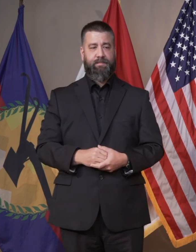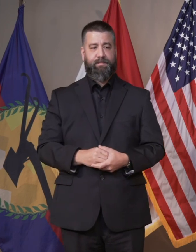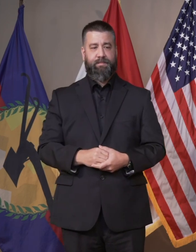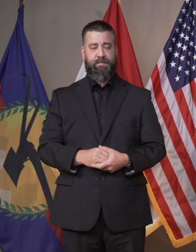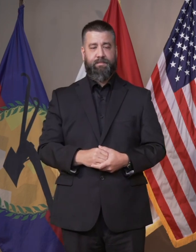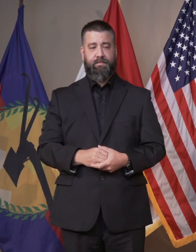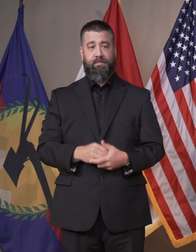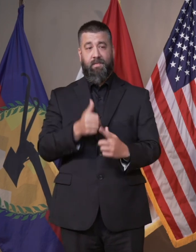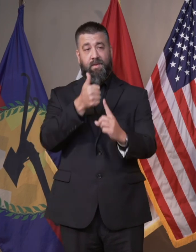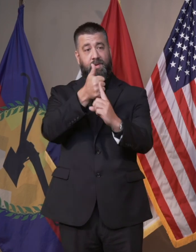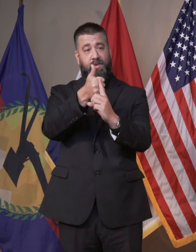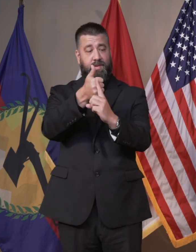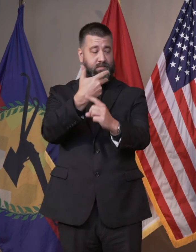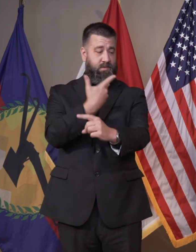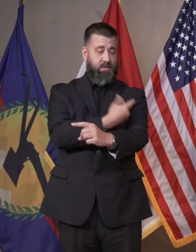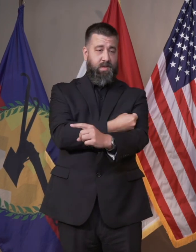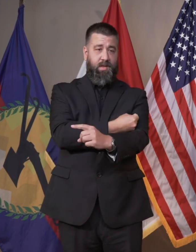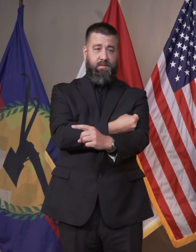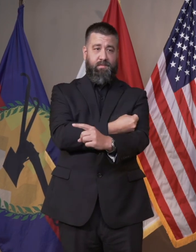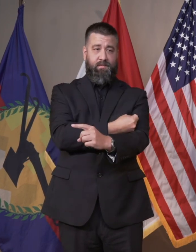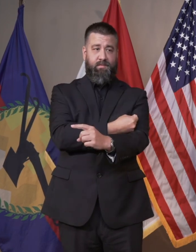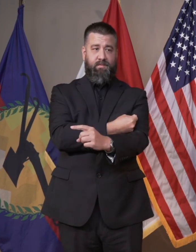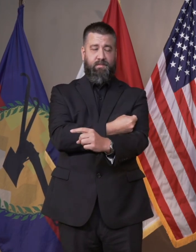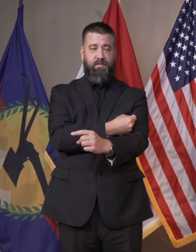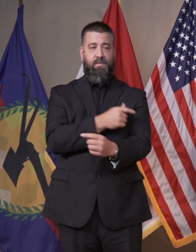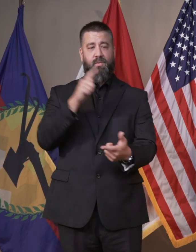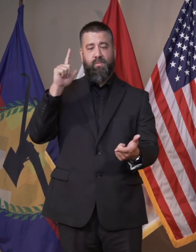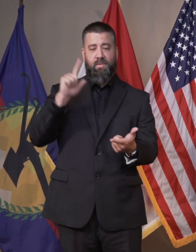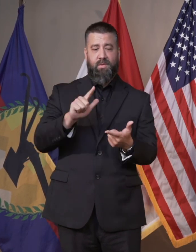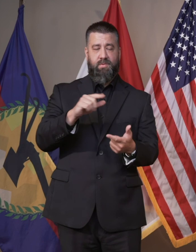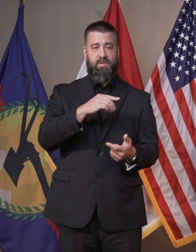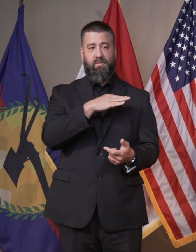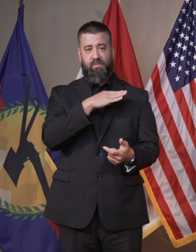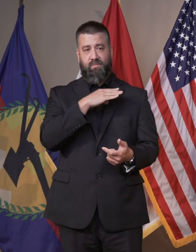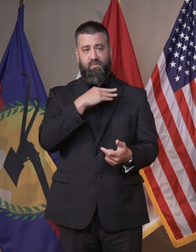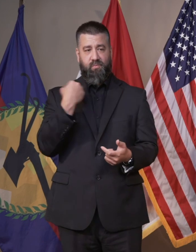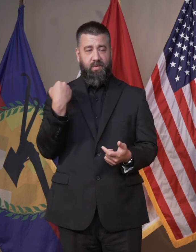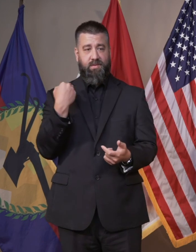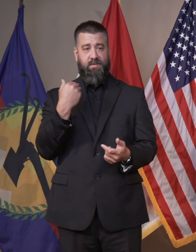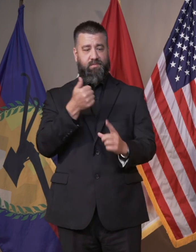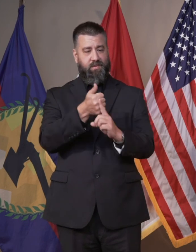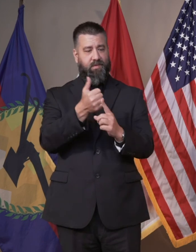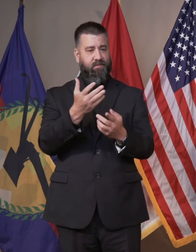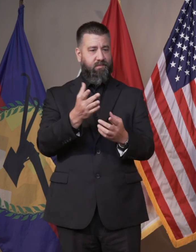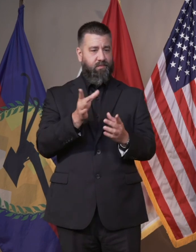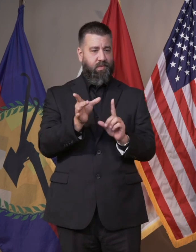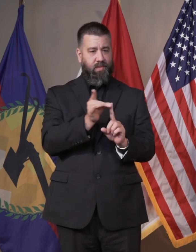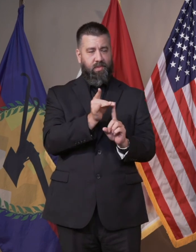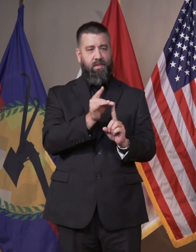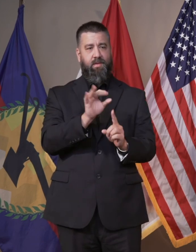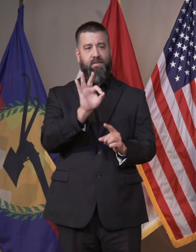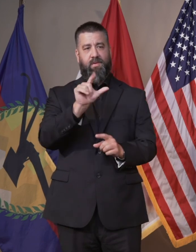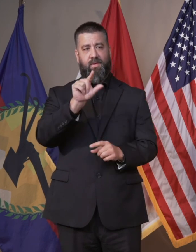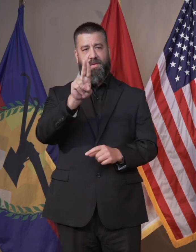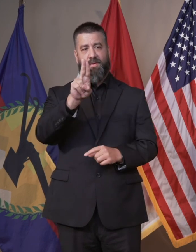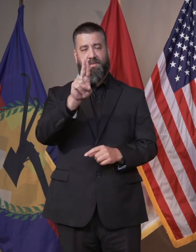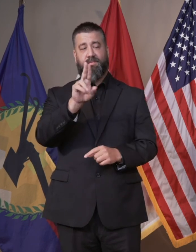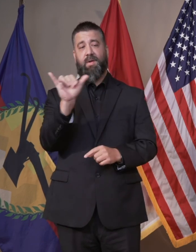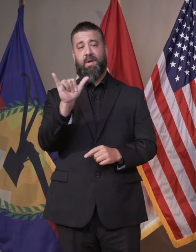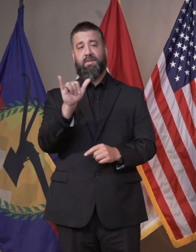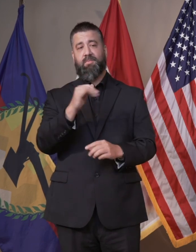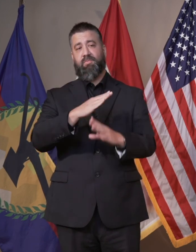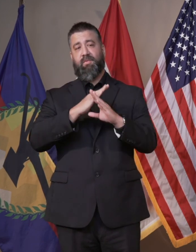Getting a flu shot decreases your chances of getting the flu, which decreases the chances of being hospitalized and stressing the capacity